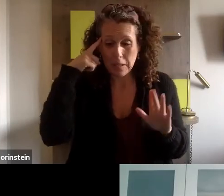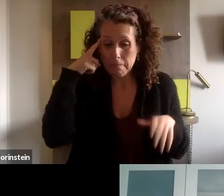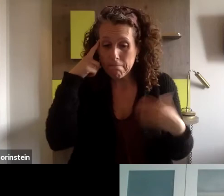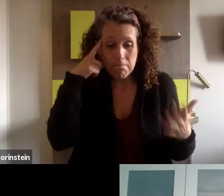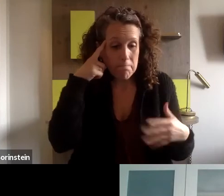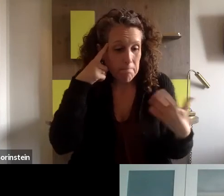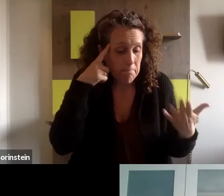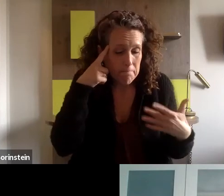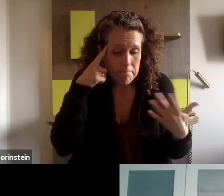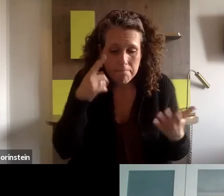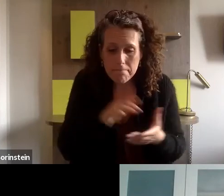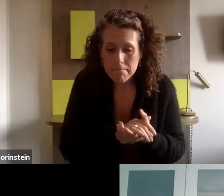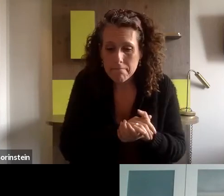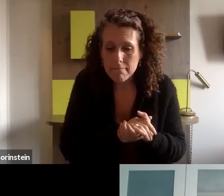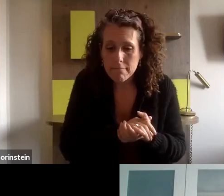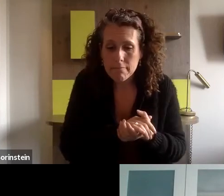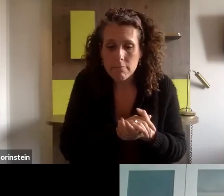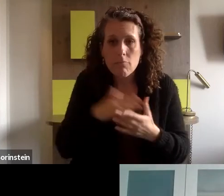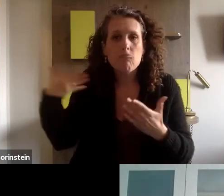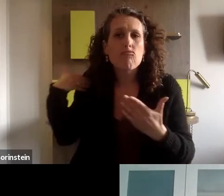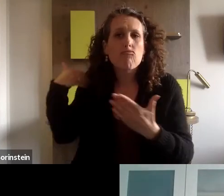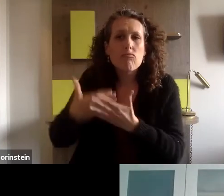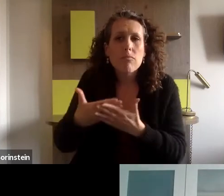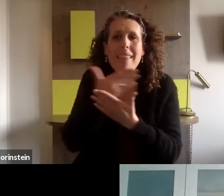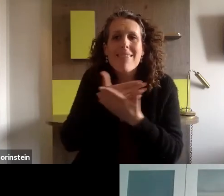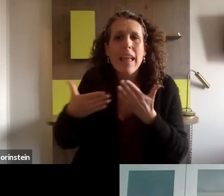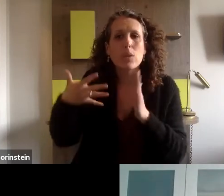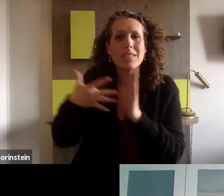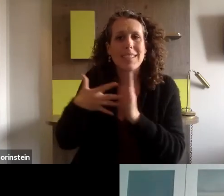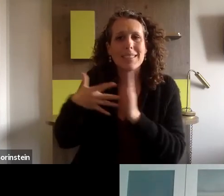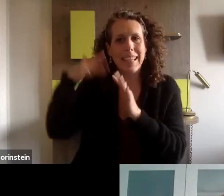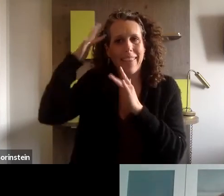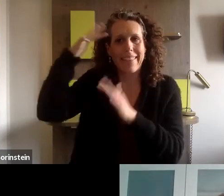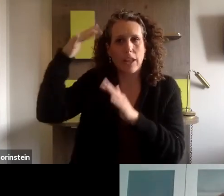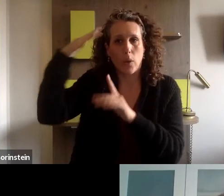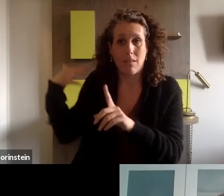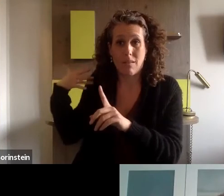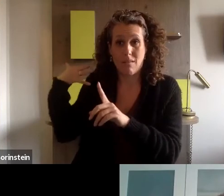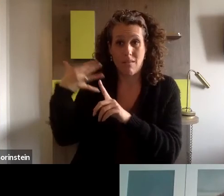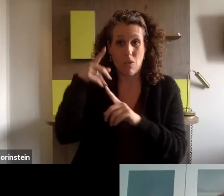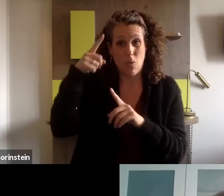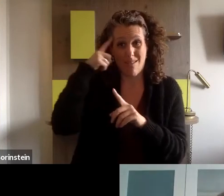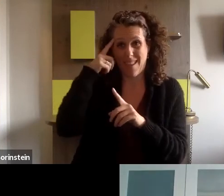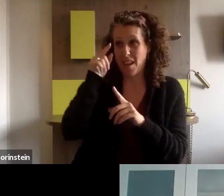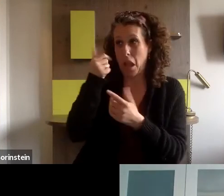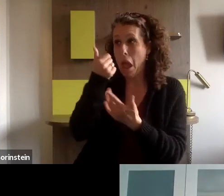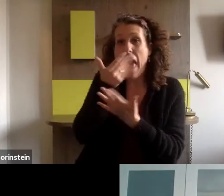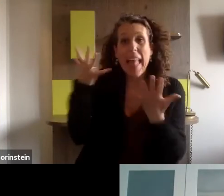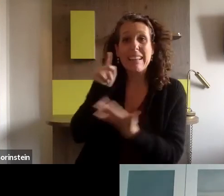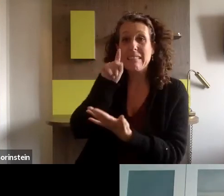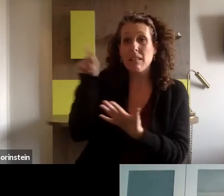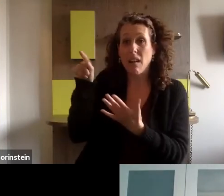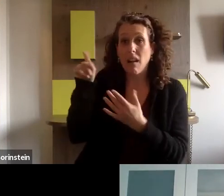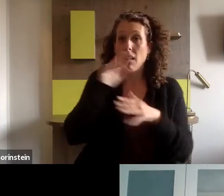classic language testing theory that you think does not apply to sign language